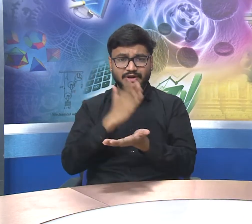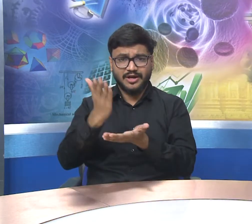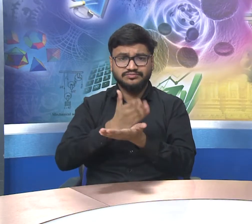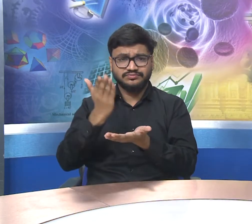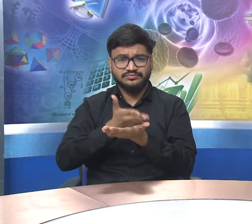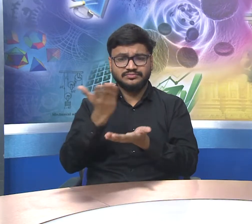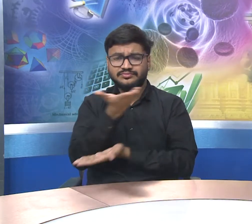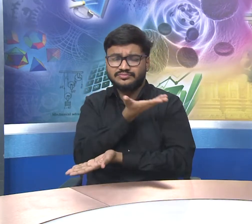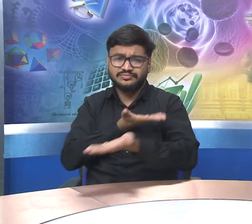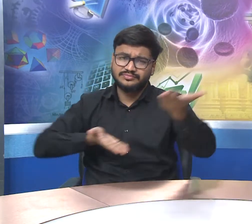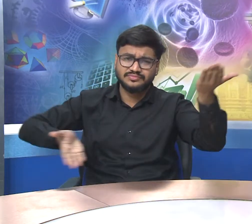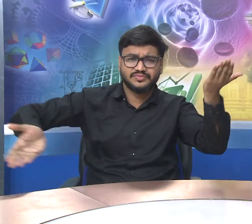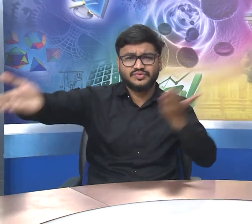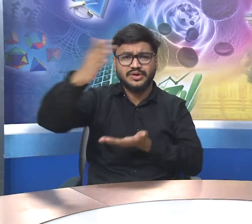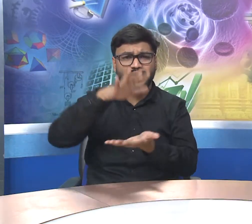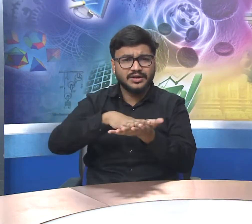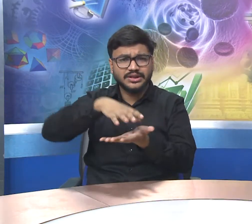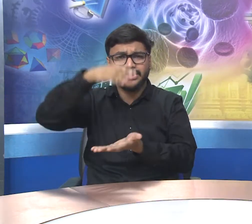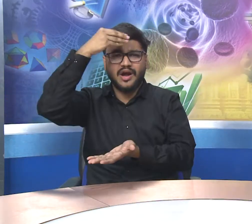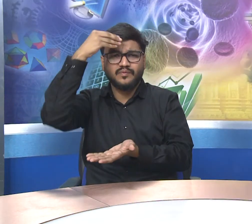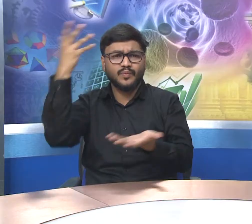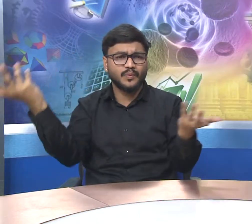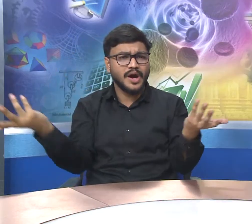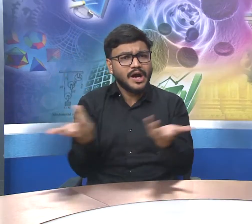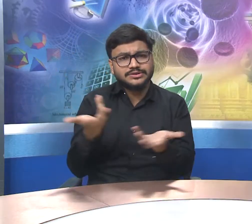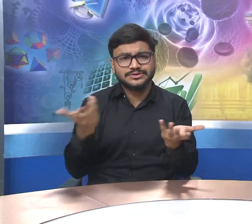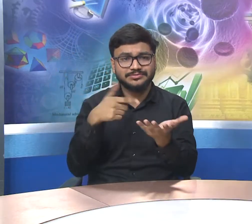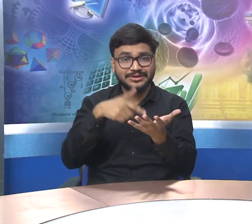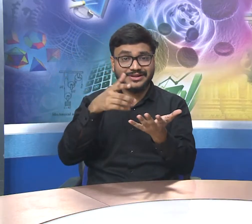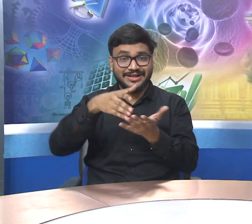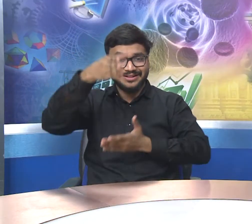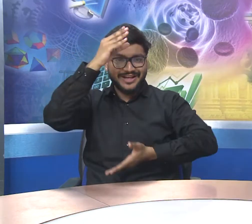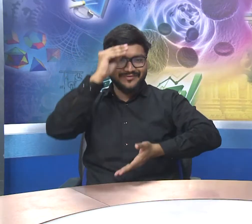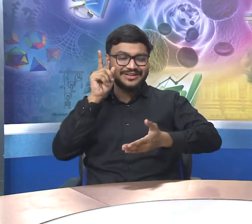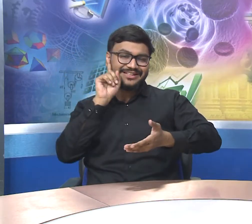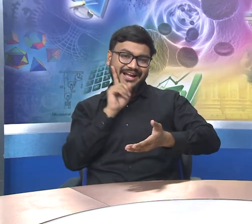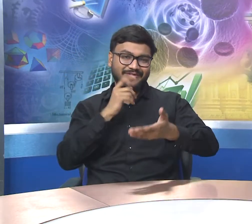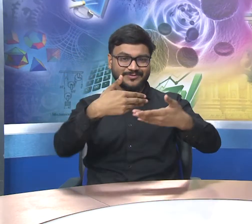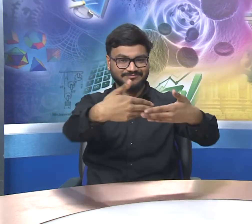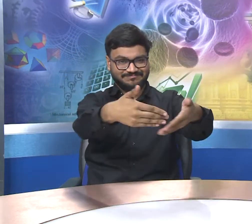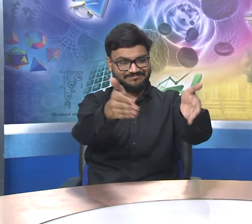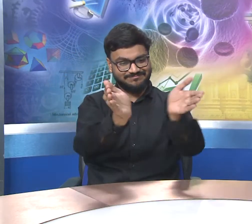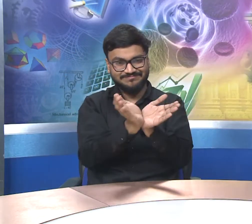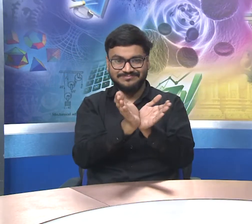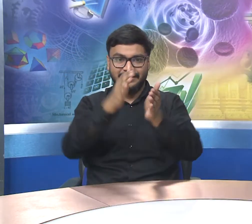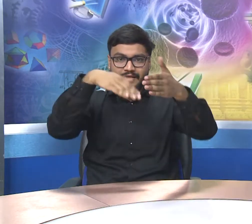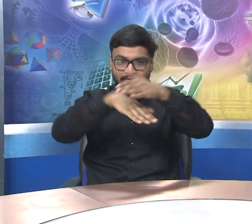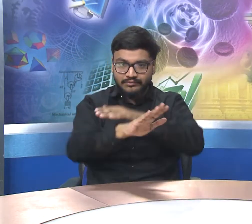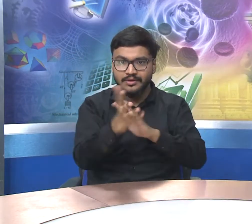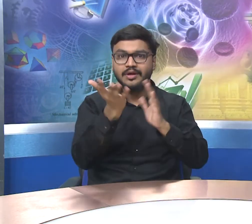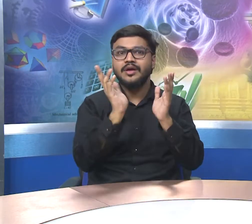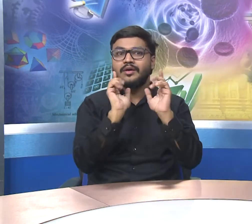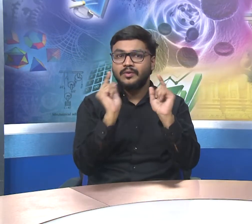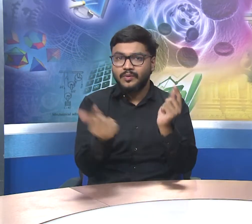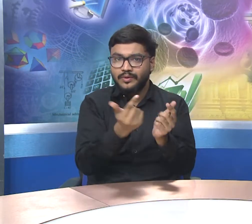In this lesson, you will learn that there is a lot of variation in the